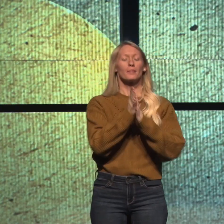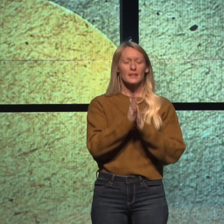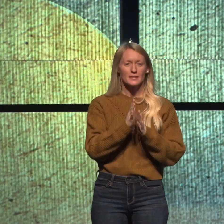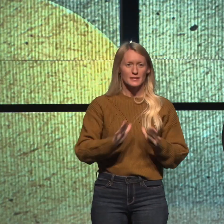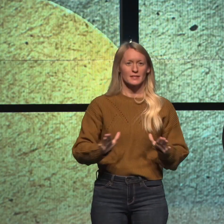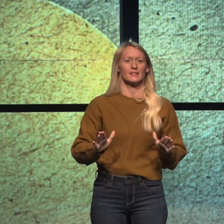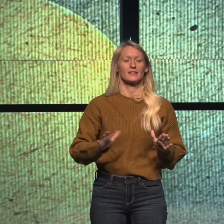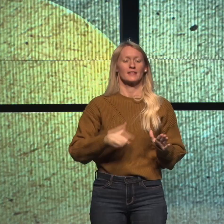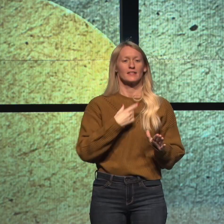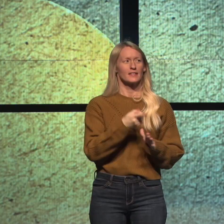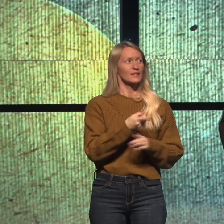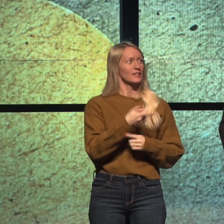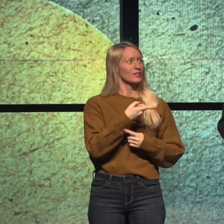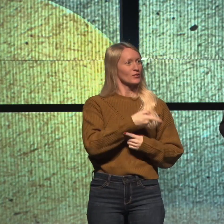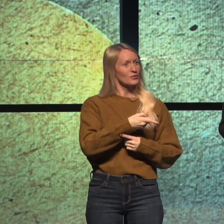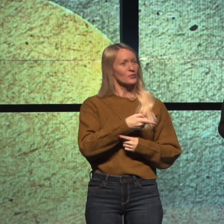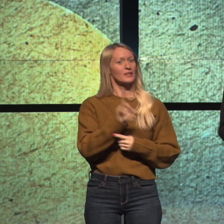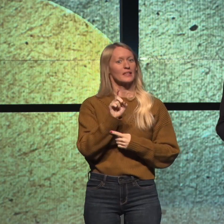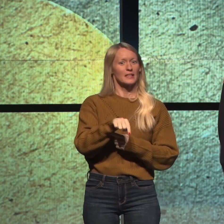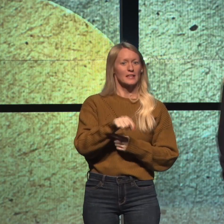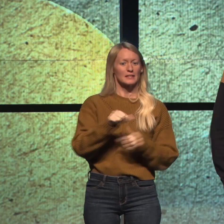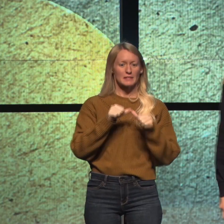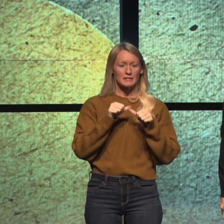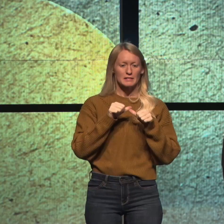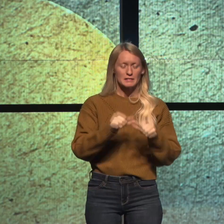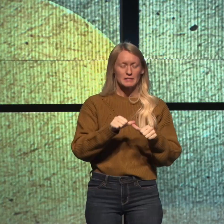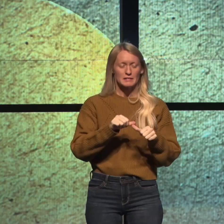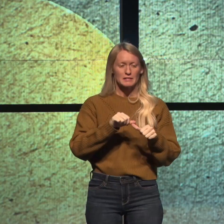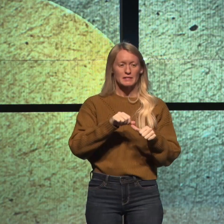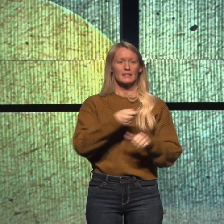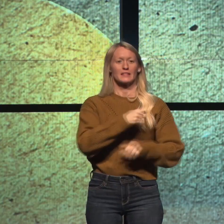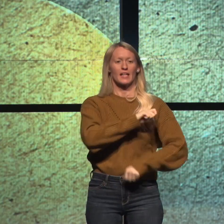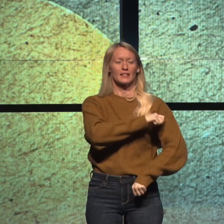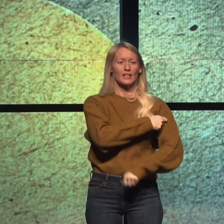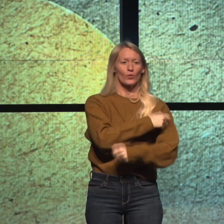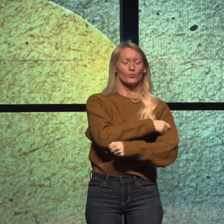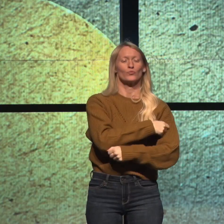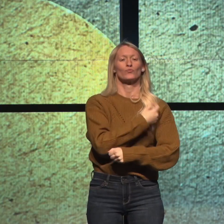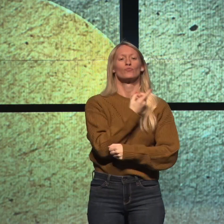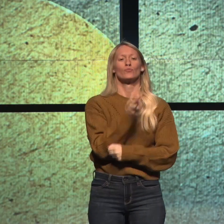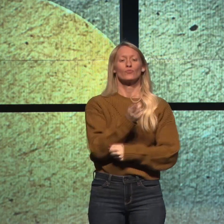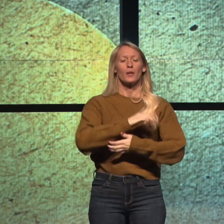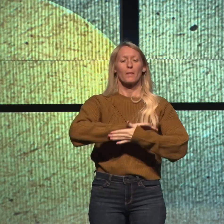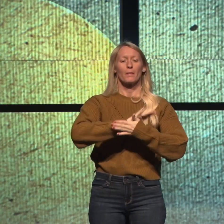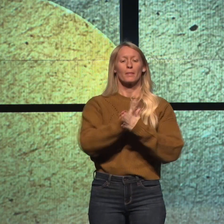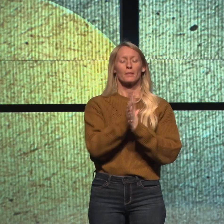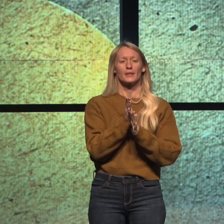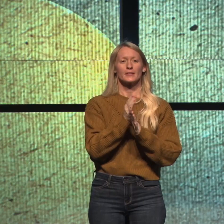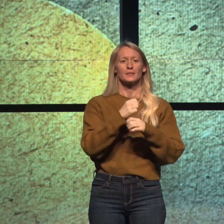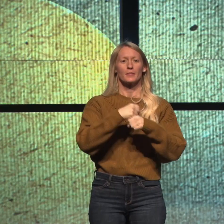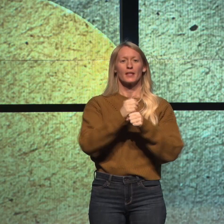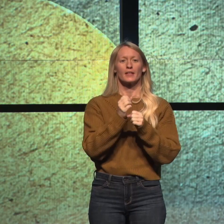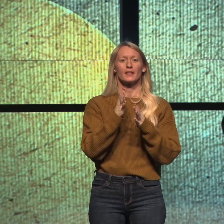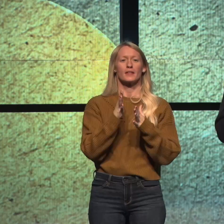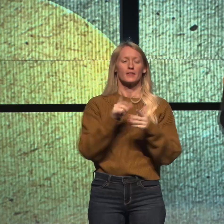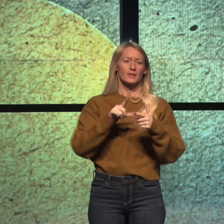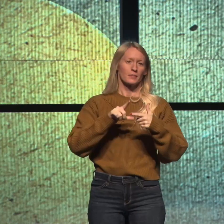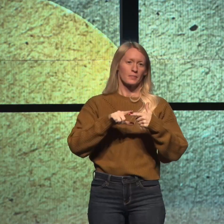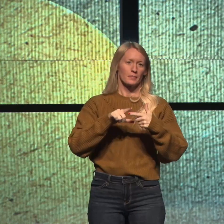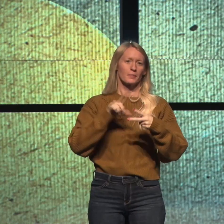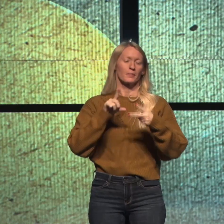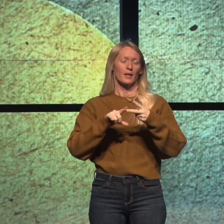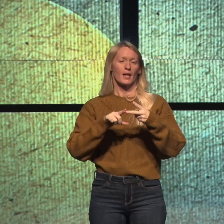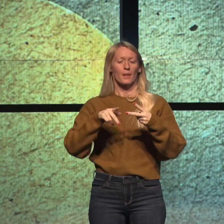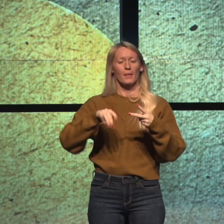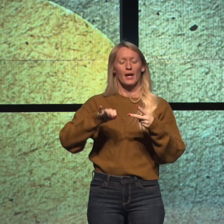of a tattoo somewhere. Oh my gosh. Okay, peacemaking and pietism. And then week 4, we